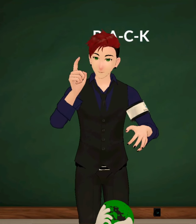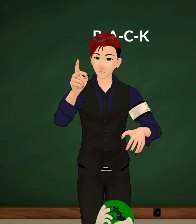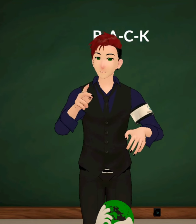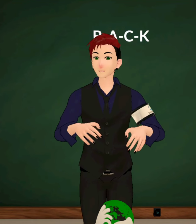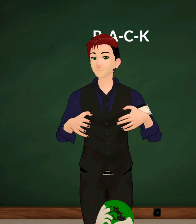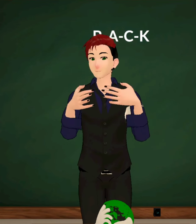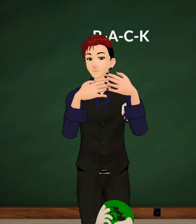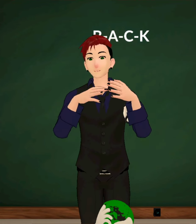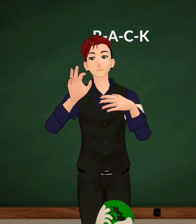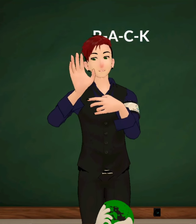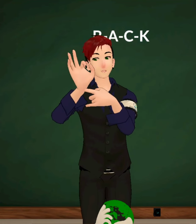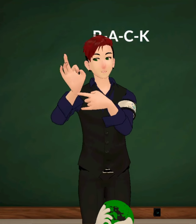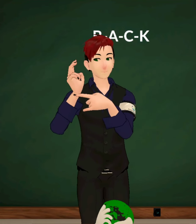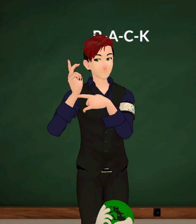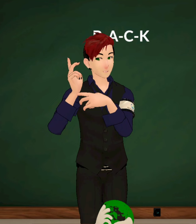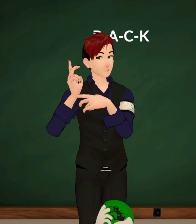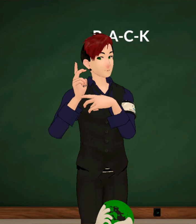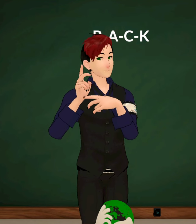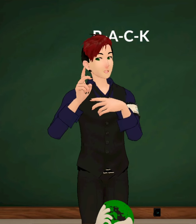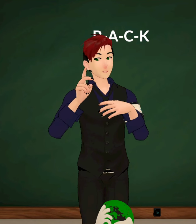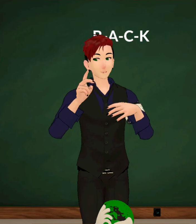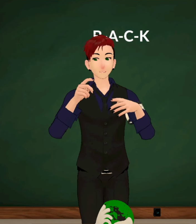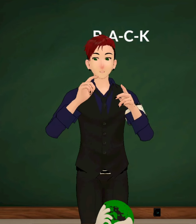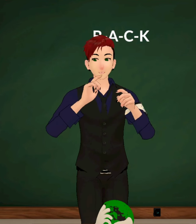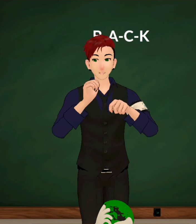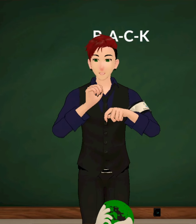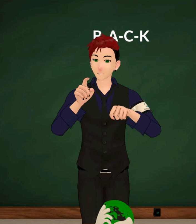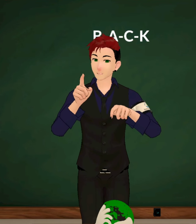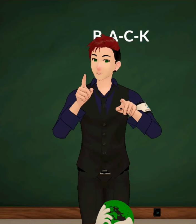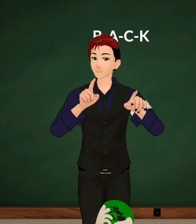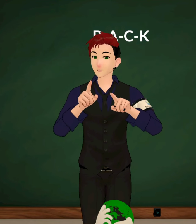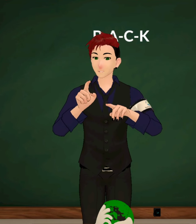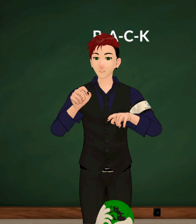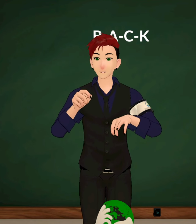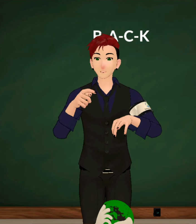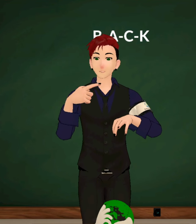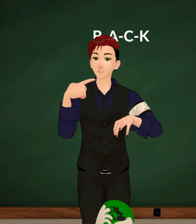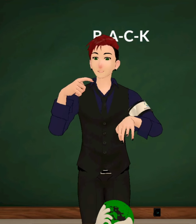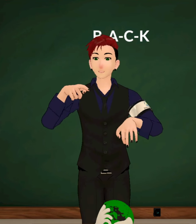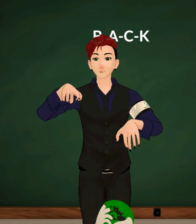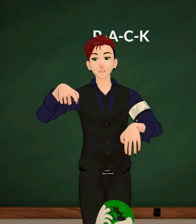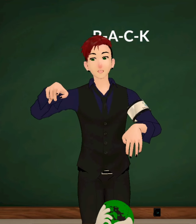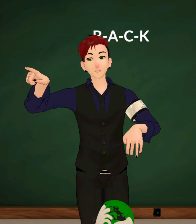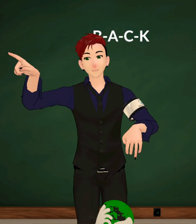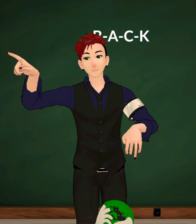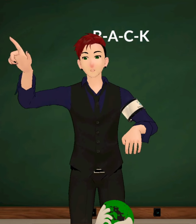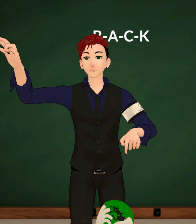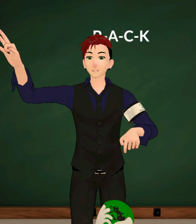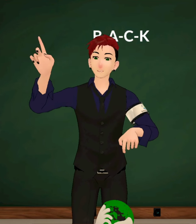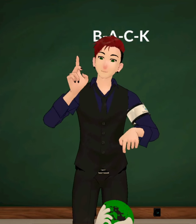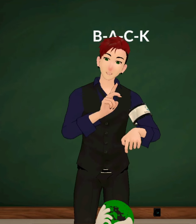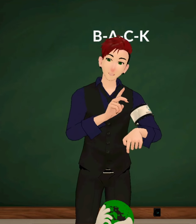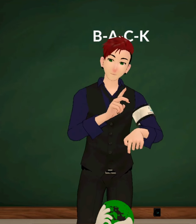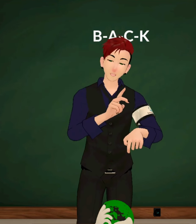Okay. Anyway, so back. This is one that actually is also directional, of talking about, oh, they went and they came